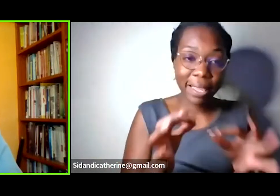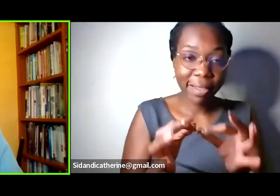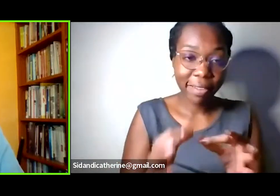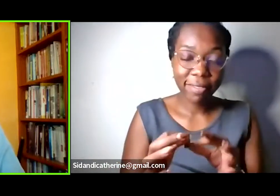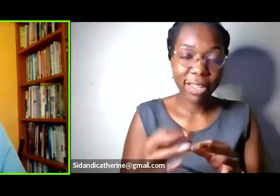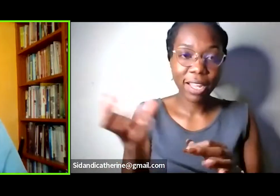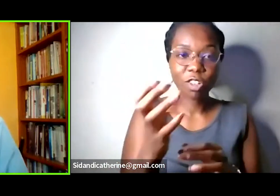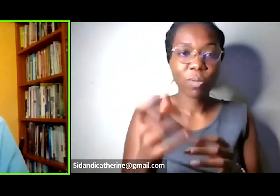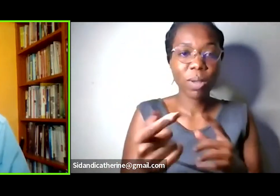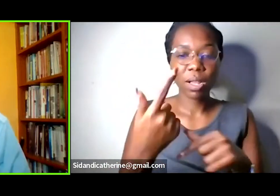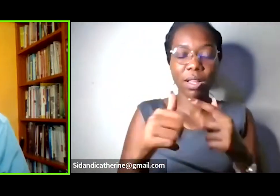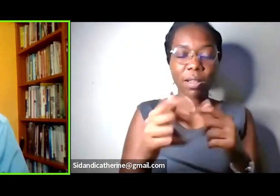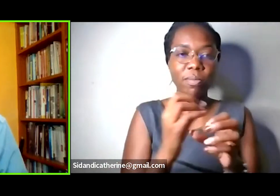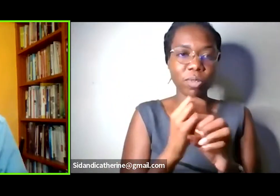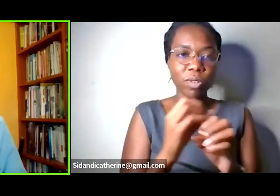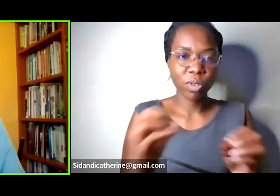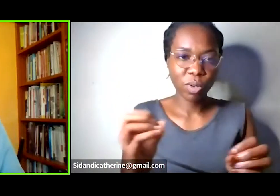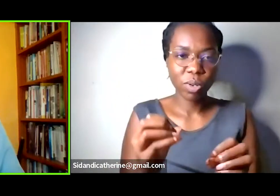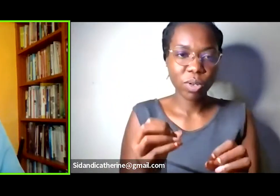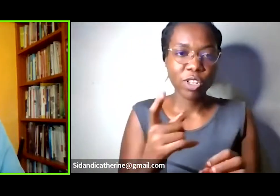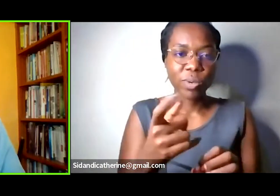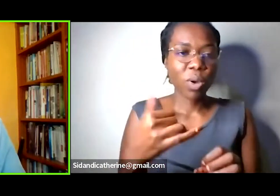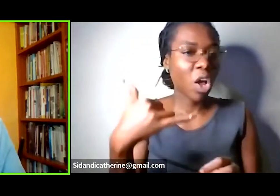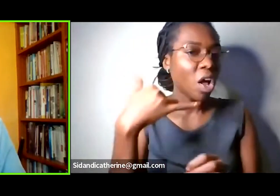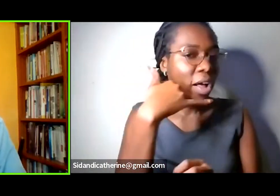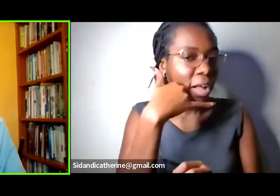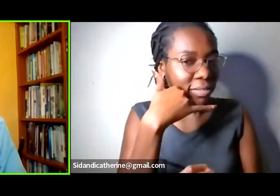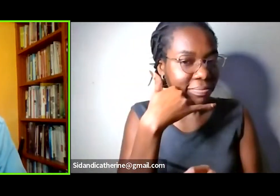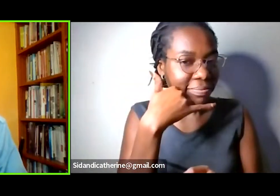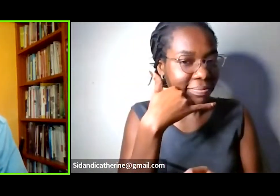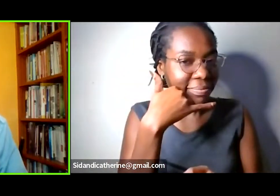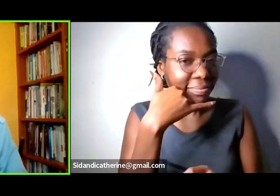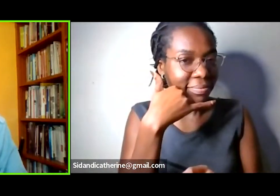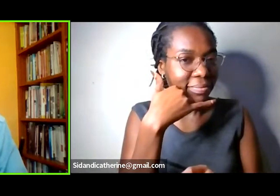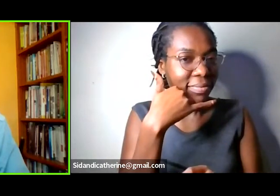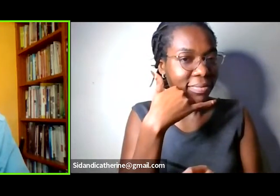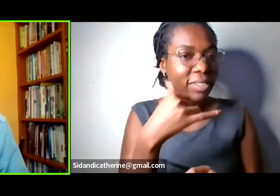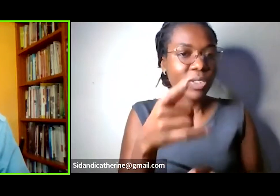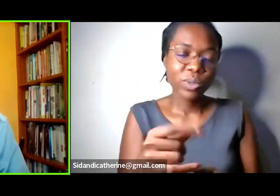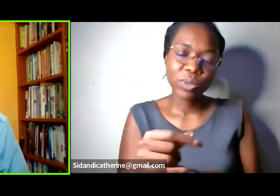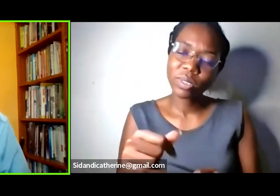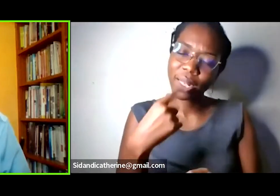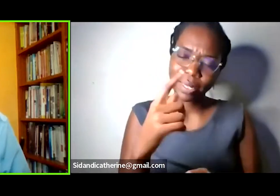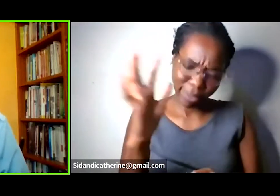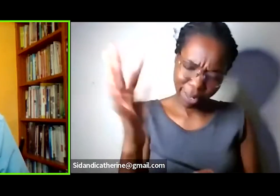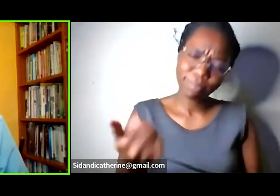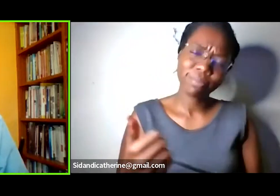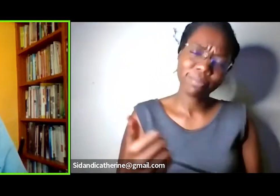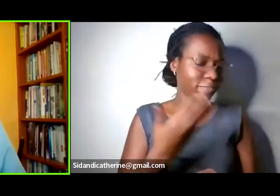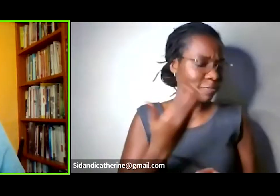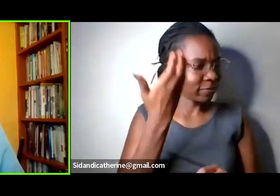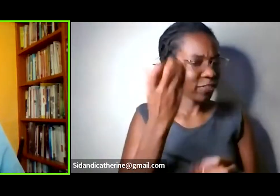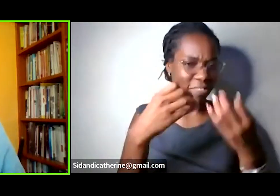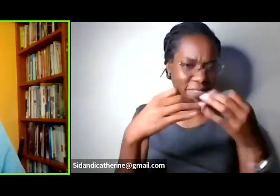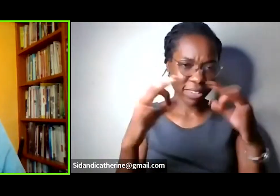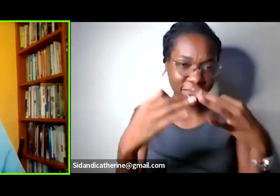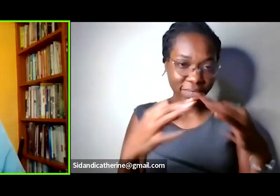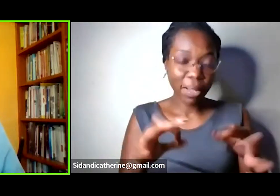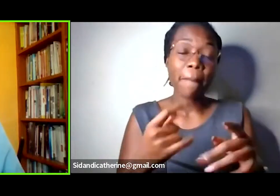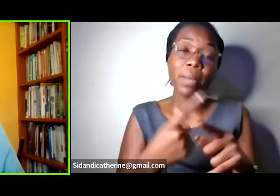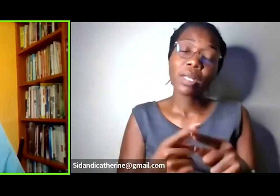is wondering, what advice can you give a saloon owner? Saloon owner. For a saloon